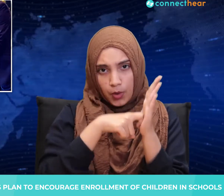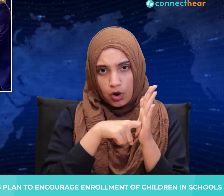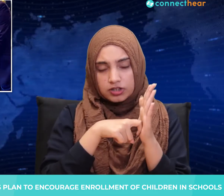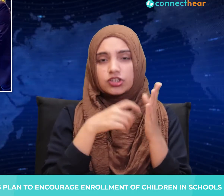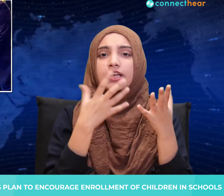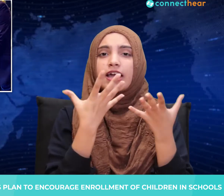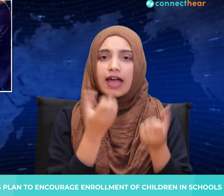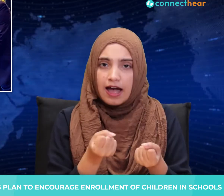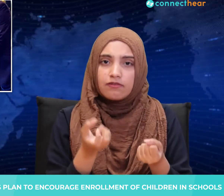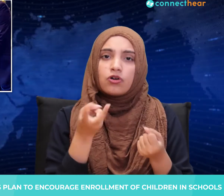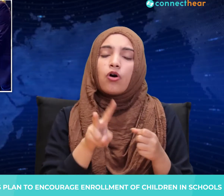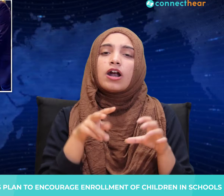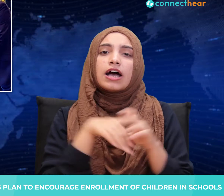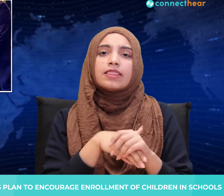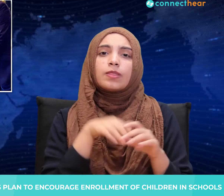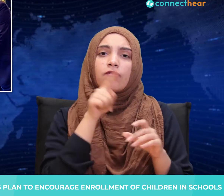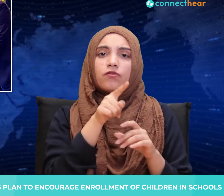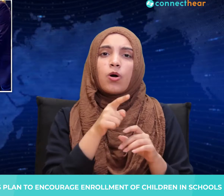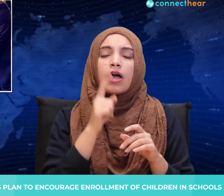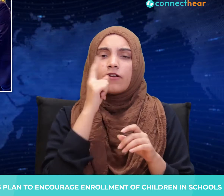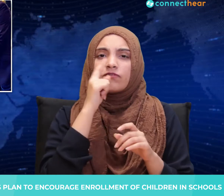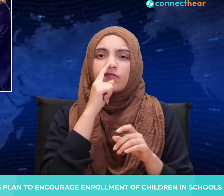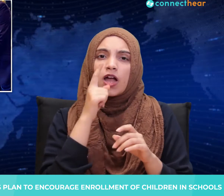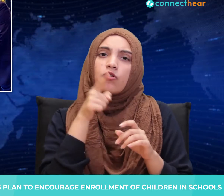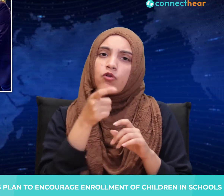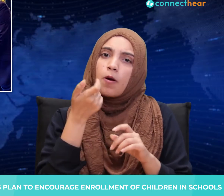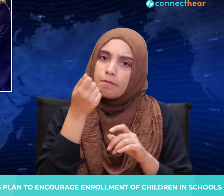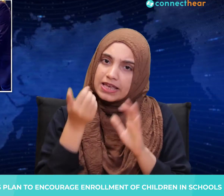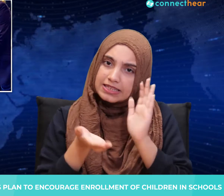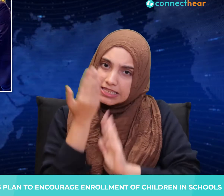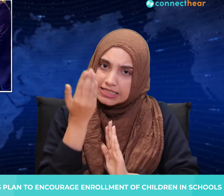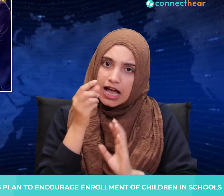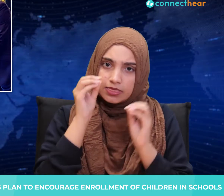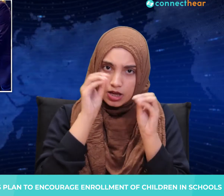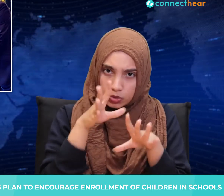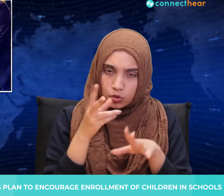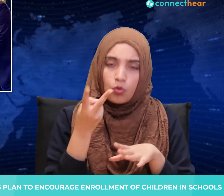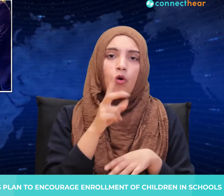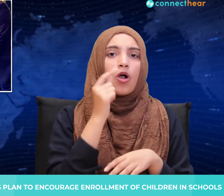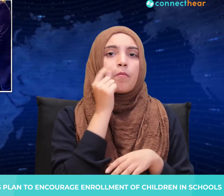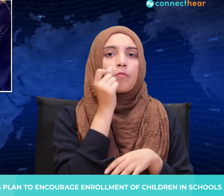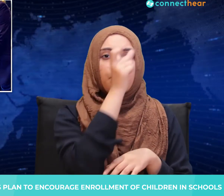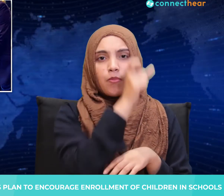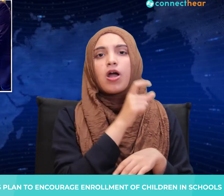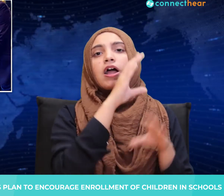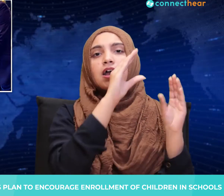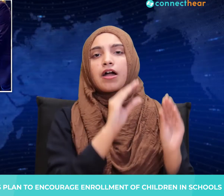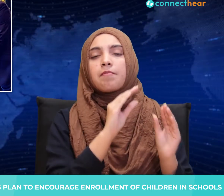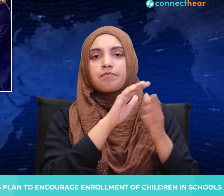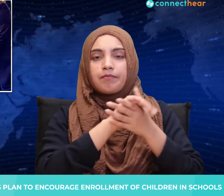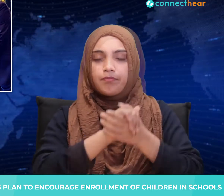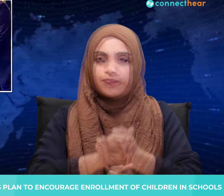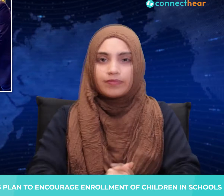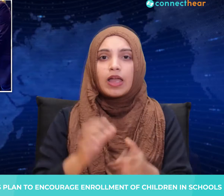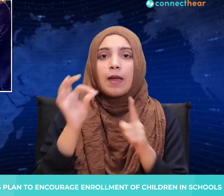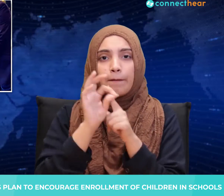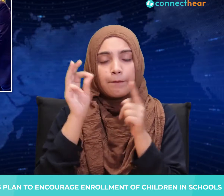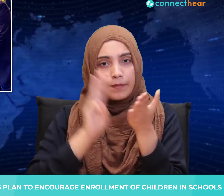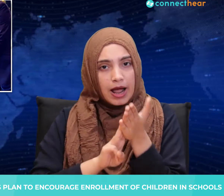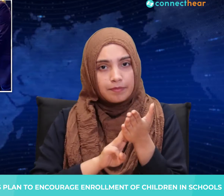to give a higher amount of stipend to girls as compared to boys. Prime Minister's